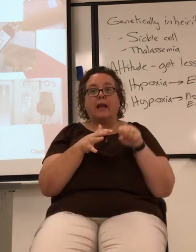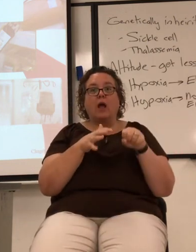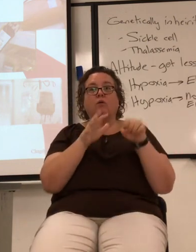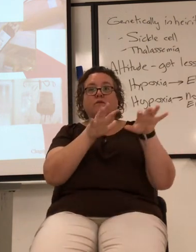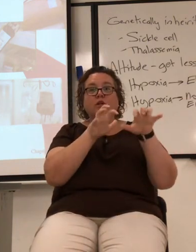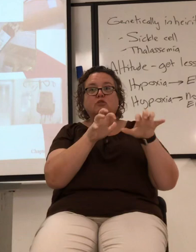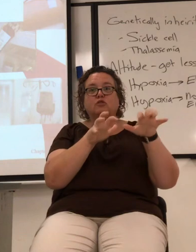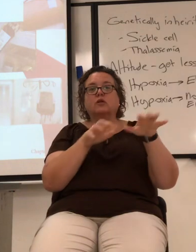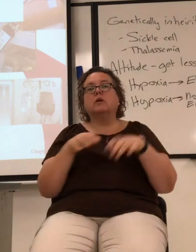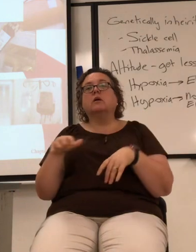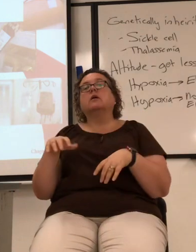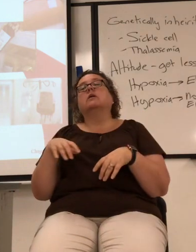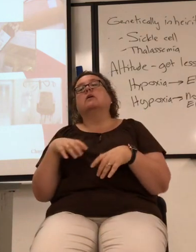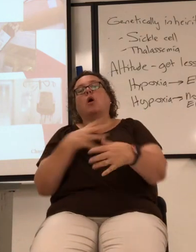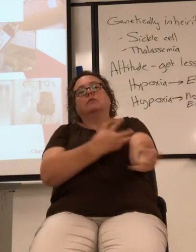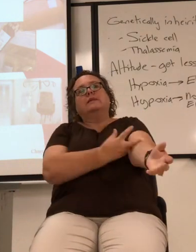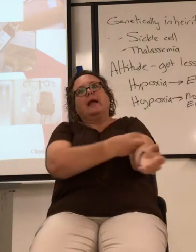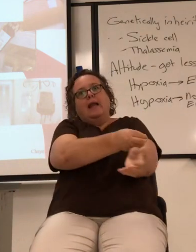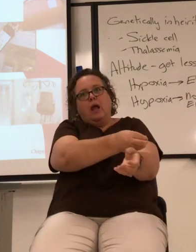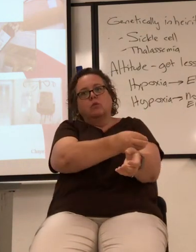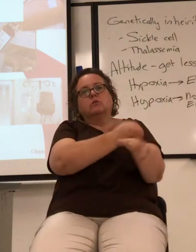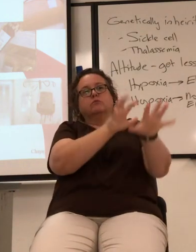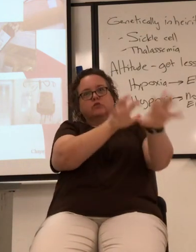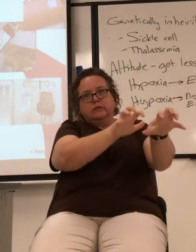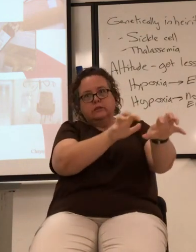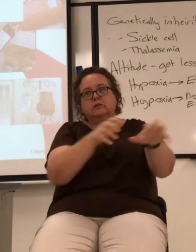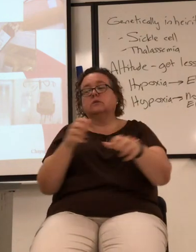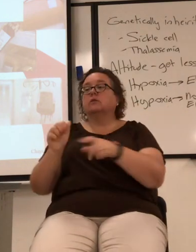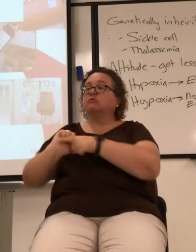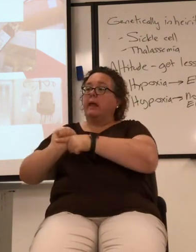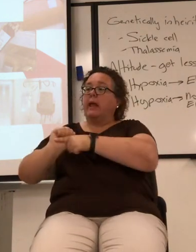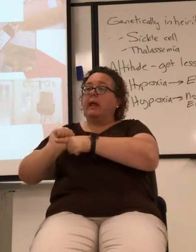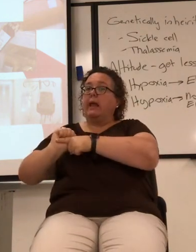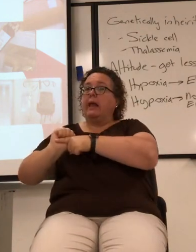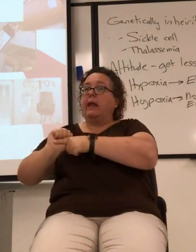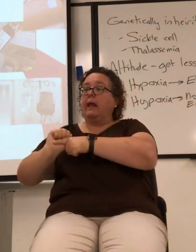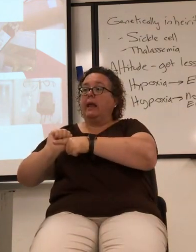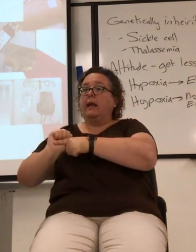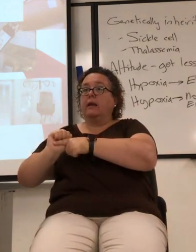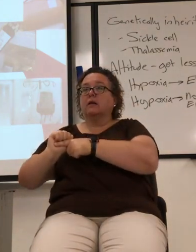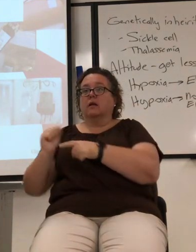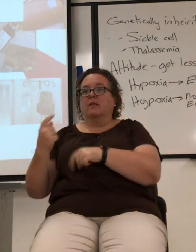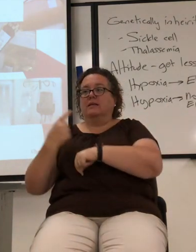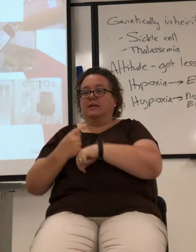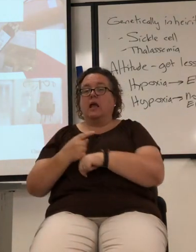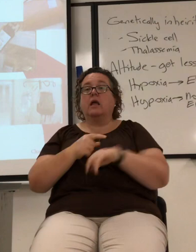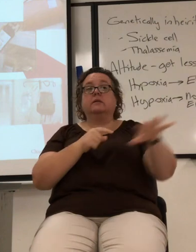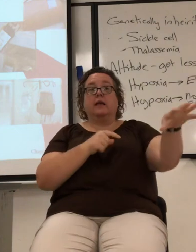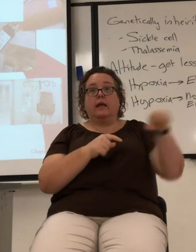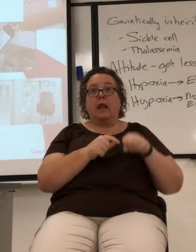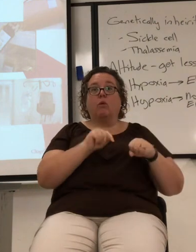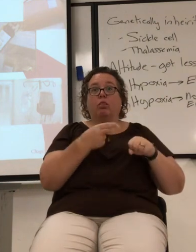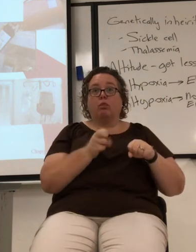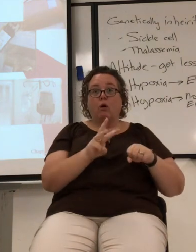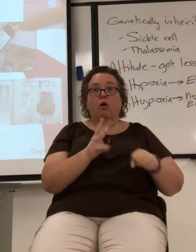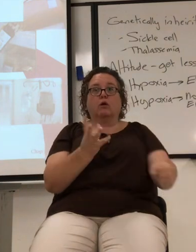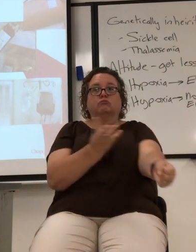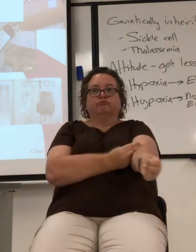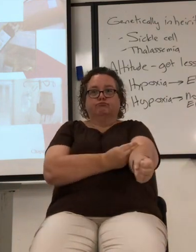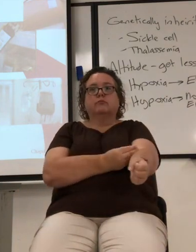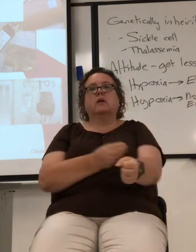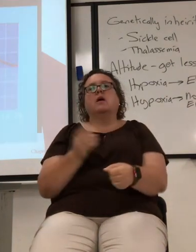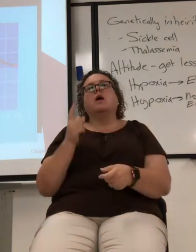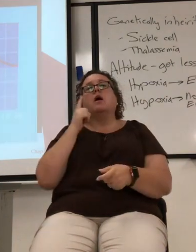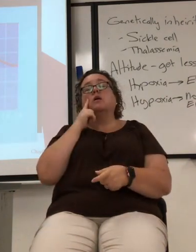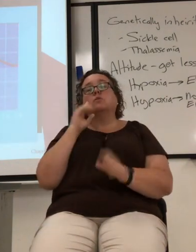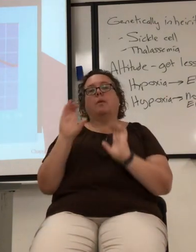for a few weeks, the day of the event, reinfuse and get a boost. Here's a picture of what that would look like in graph